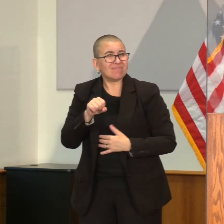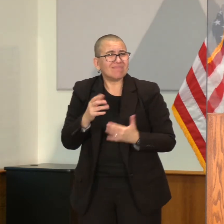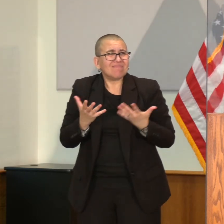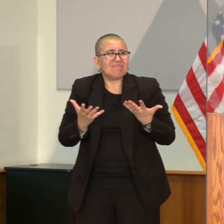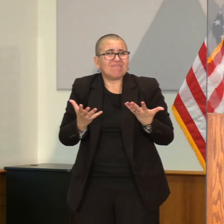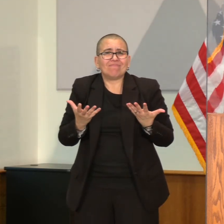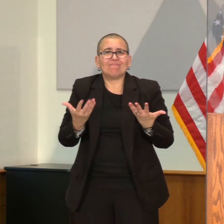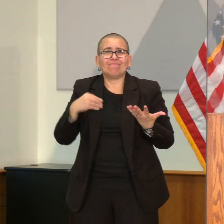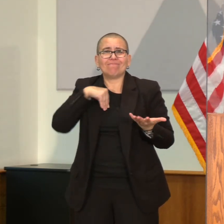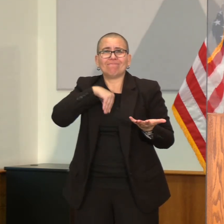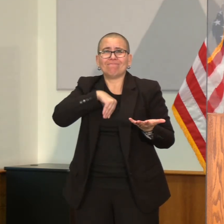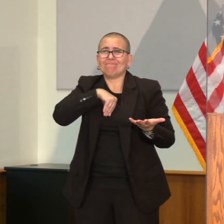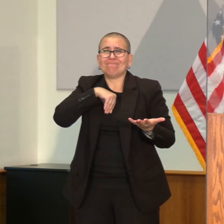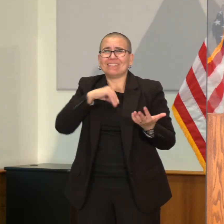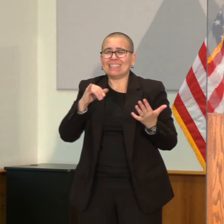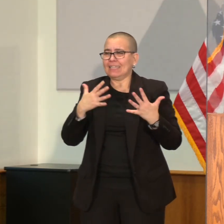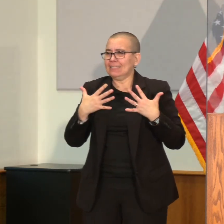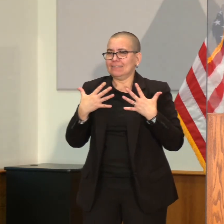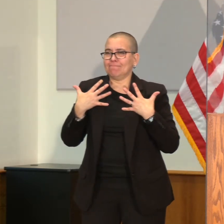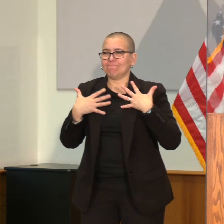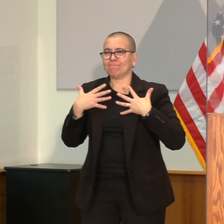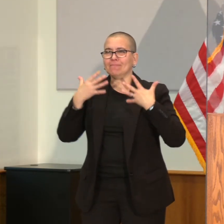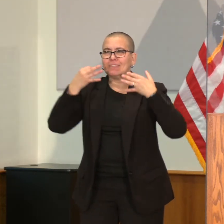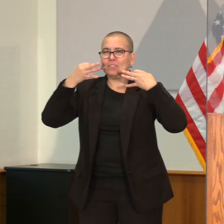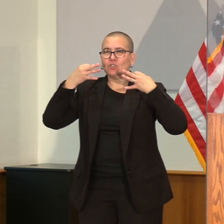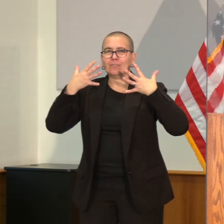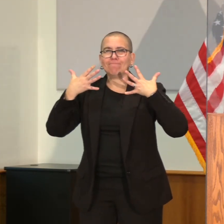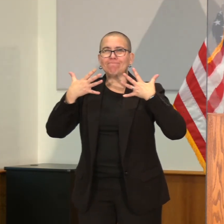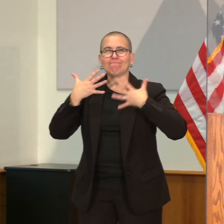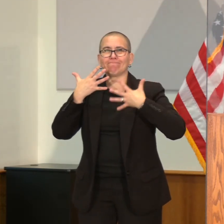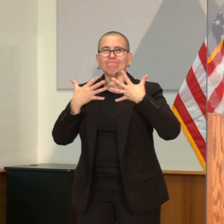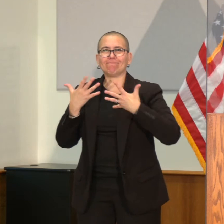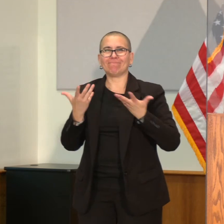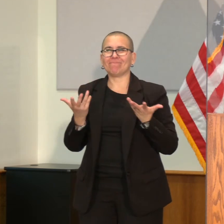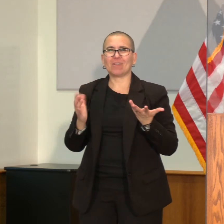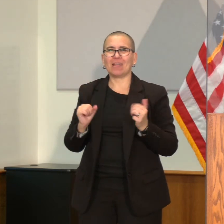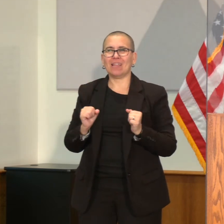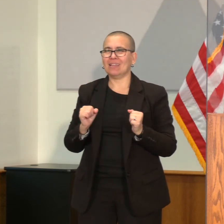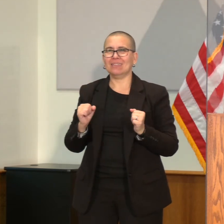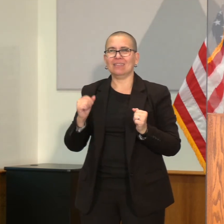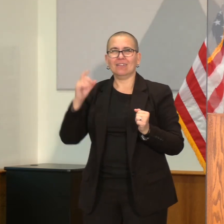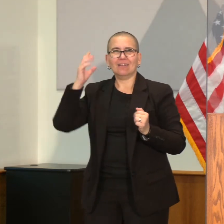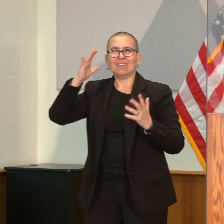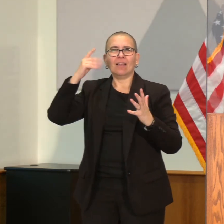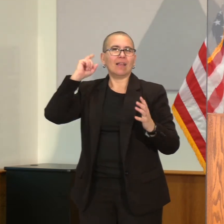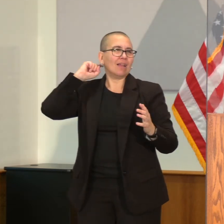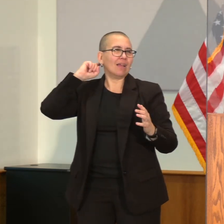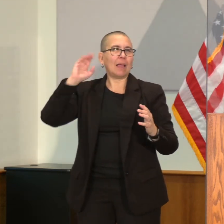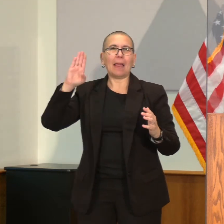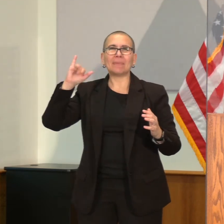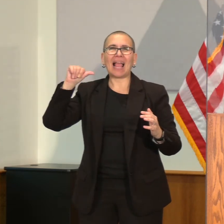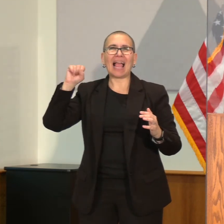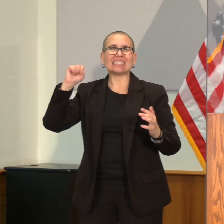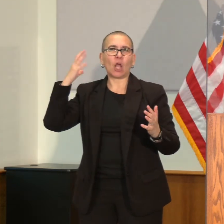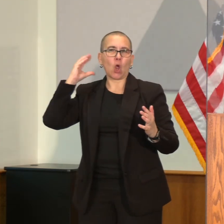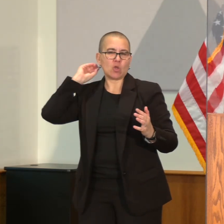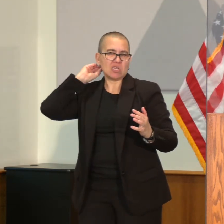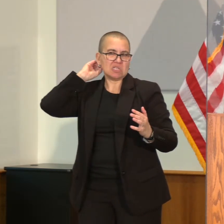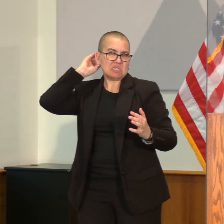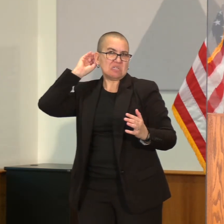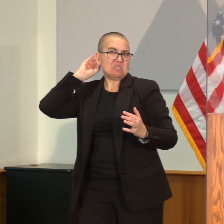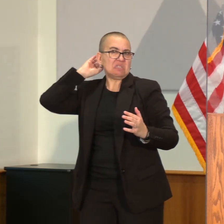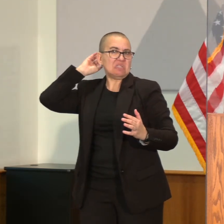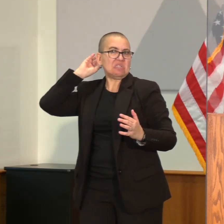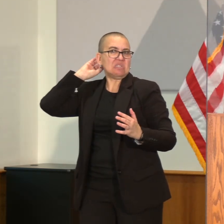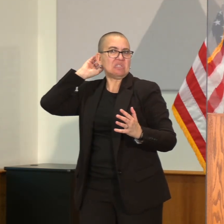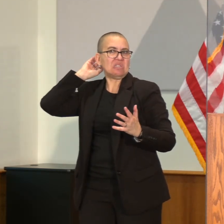pretty quickly can add up to something that even that officer perhaps wasn't